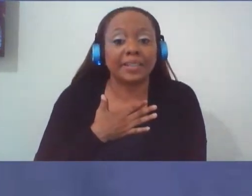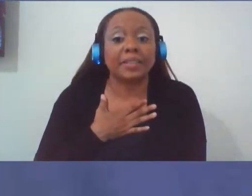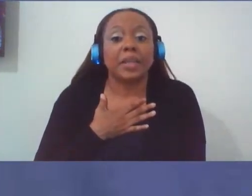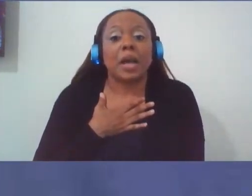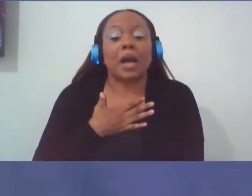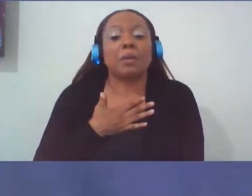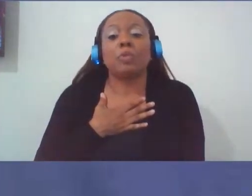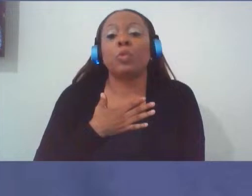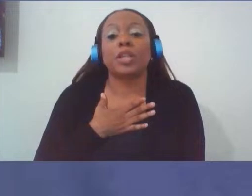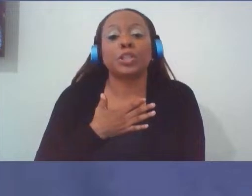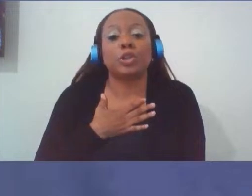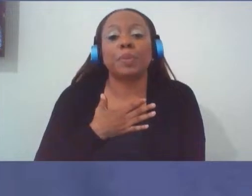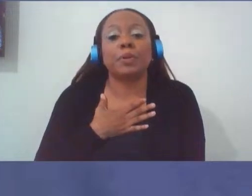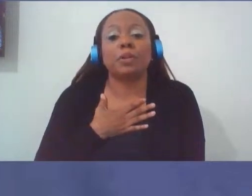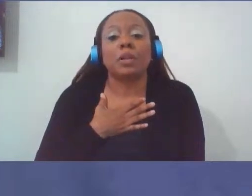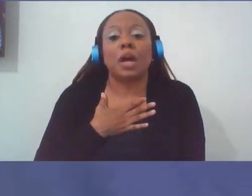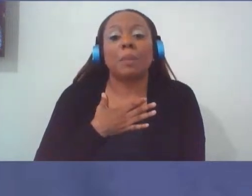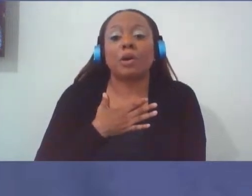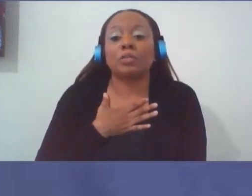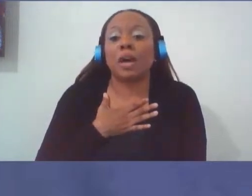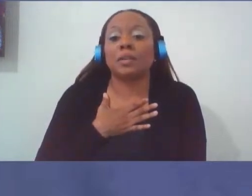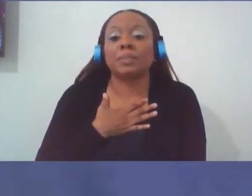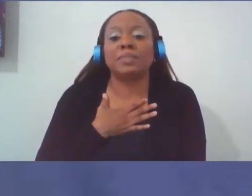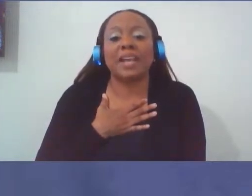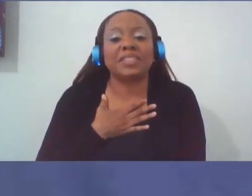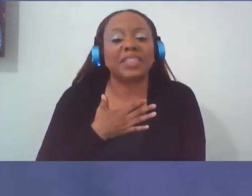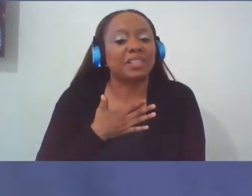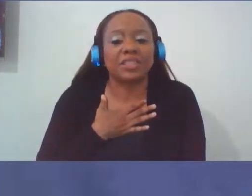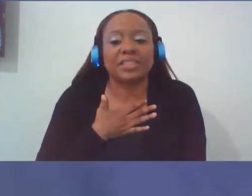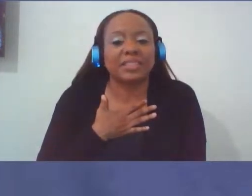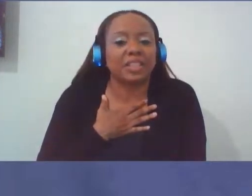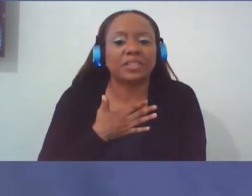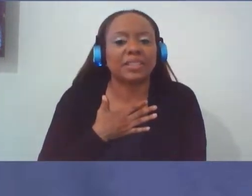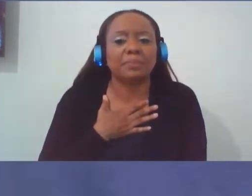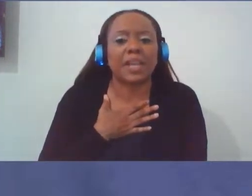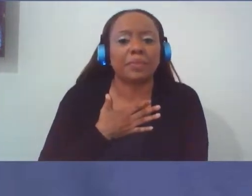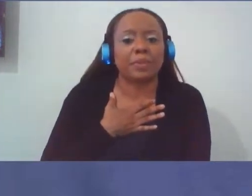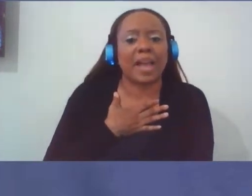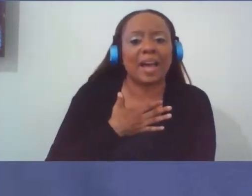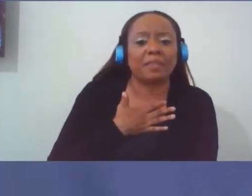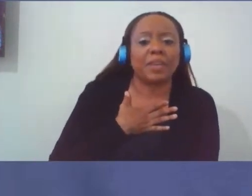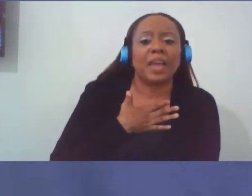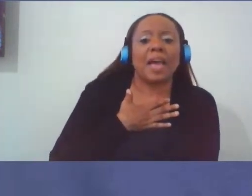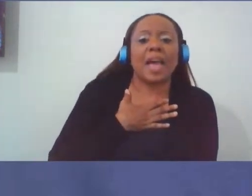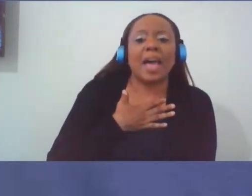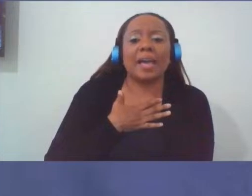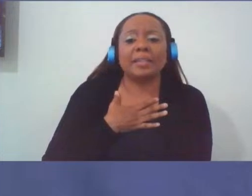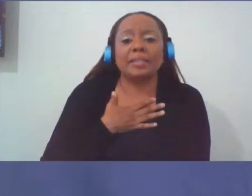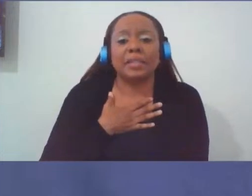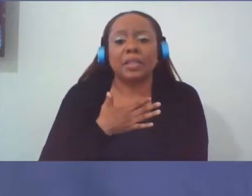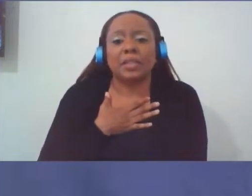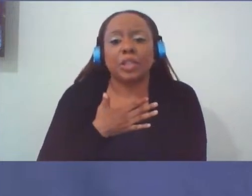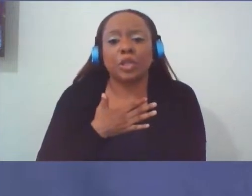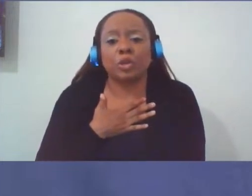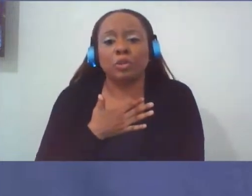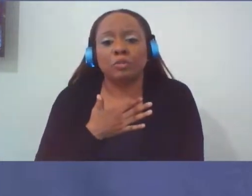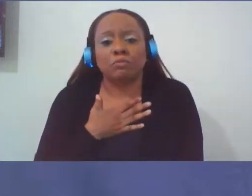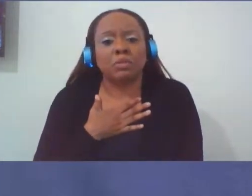had to delay it. We want to show people about some skills that some deaf people have,